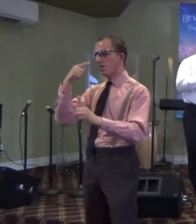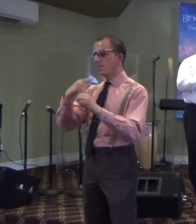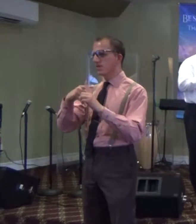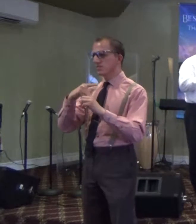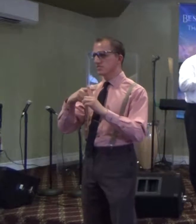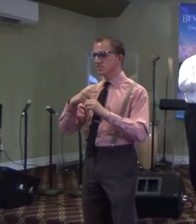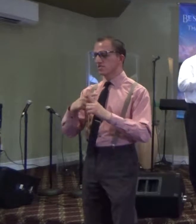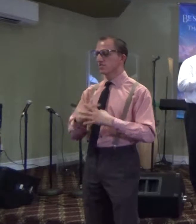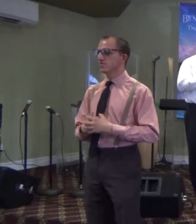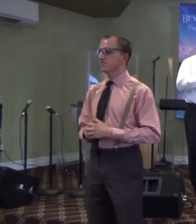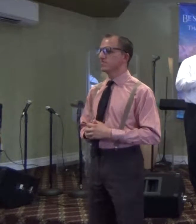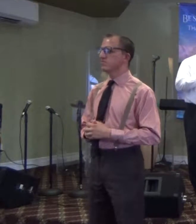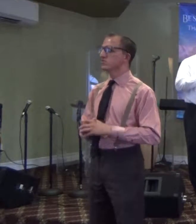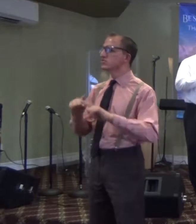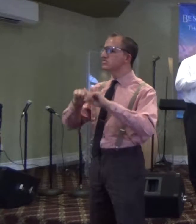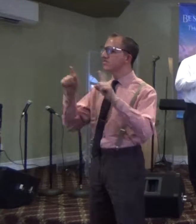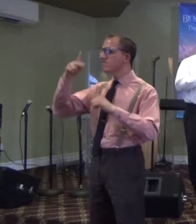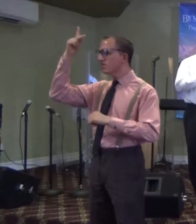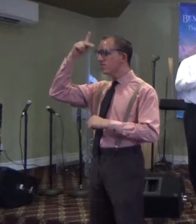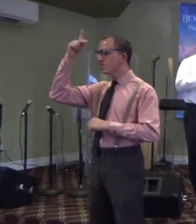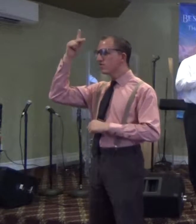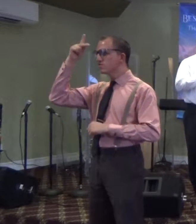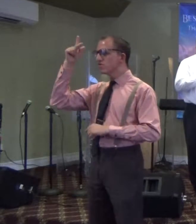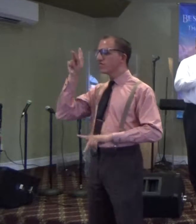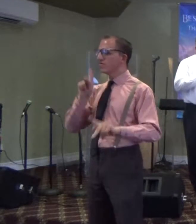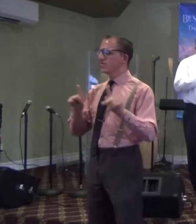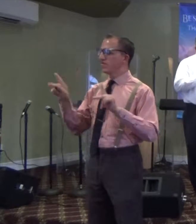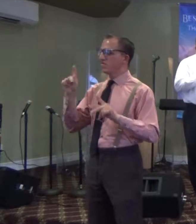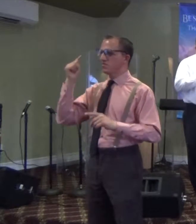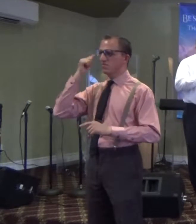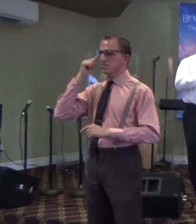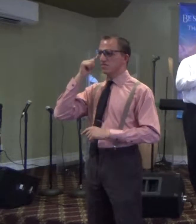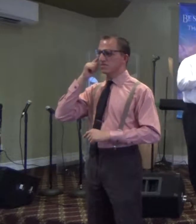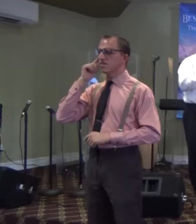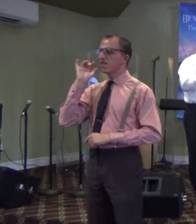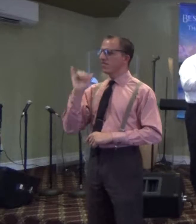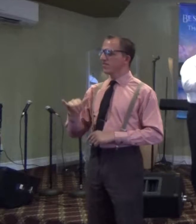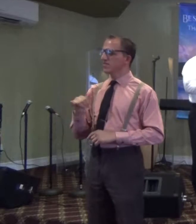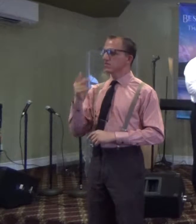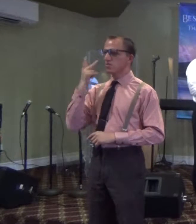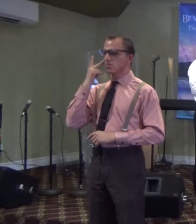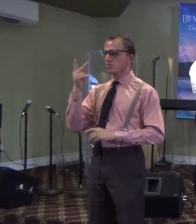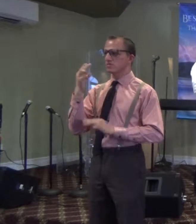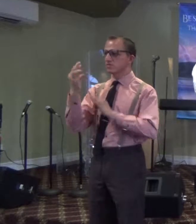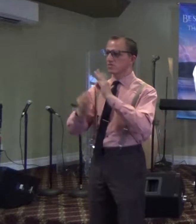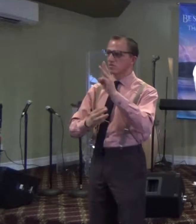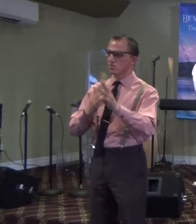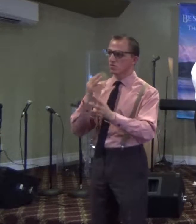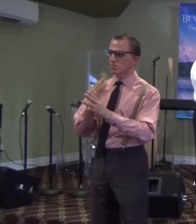themselves by themselves. Por eso vemos en el mundo, That's why we see in the